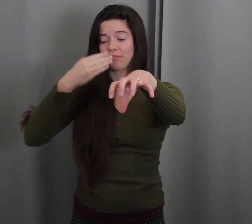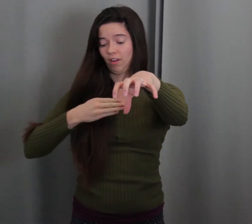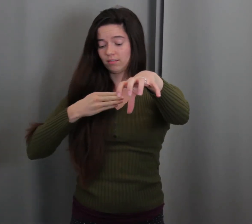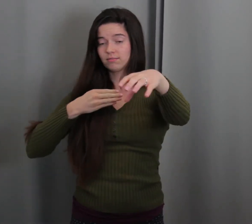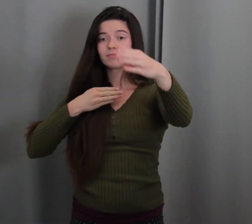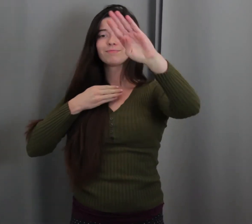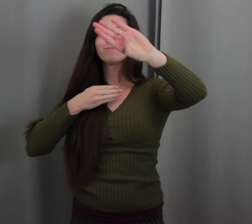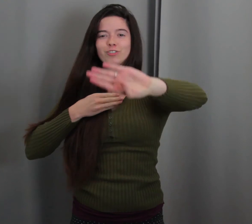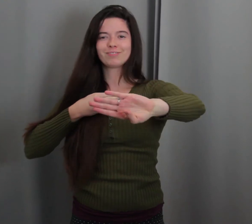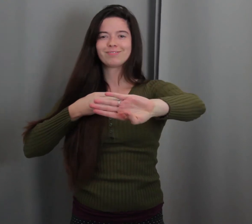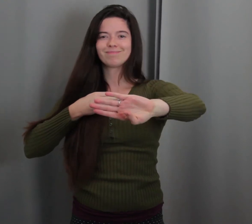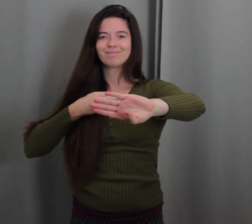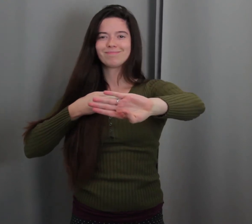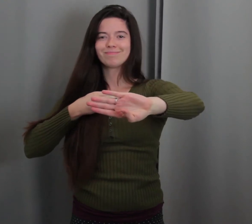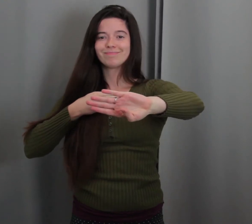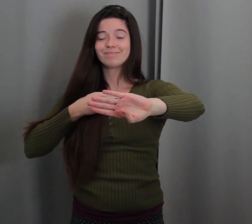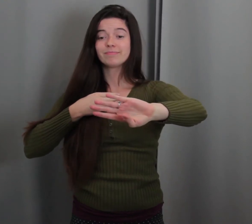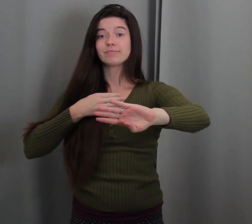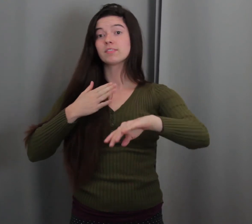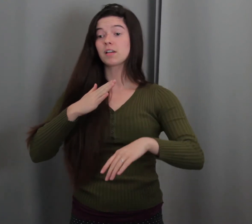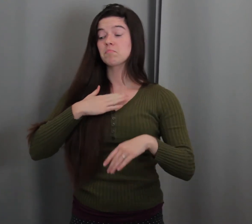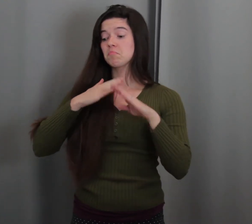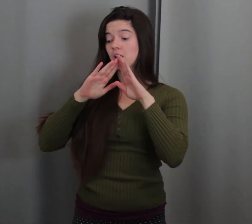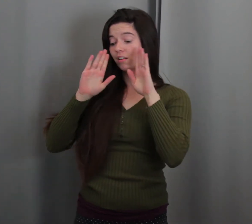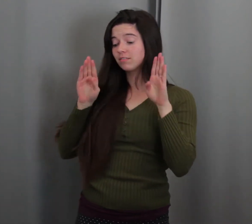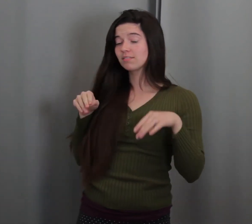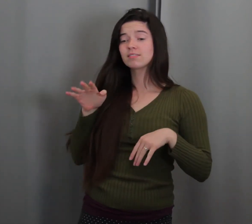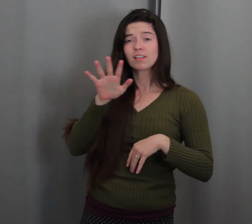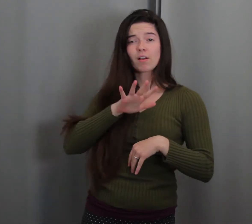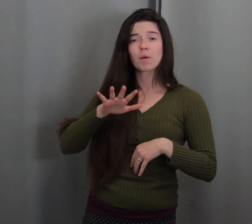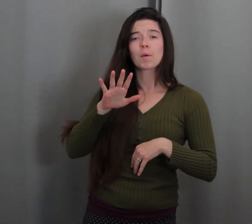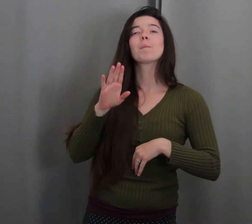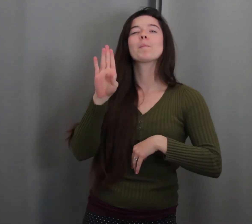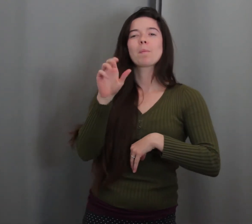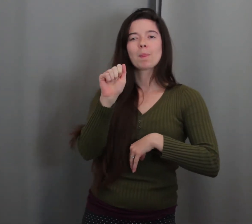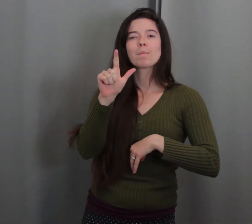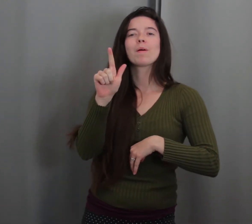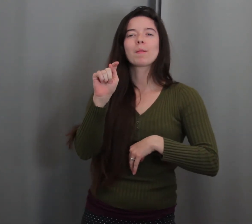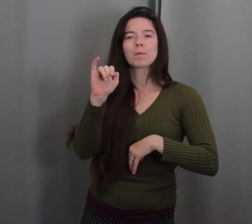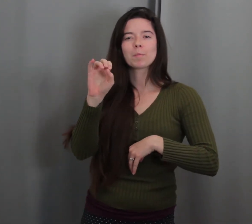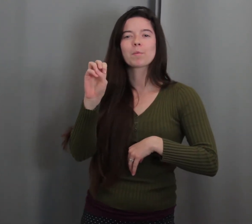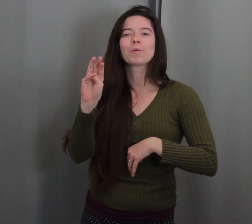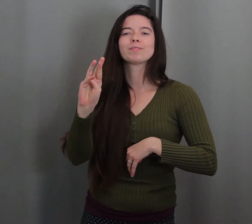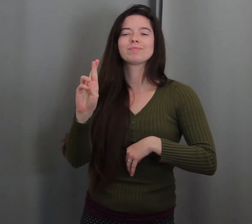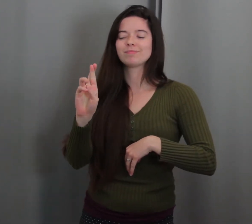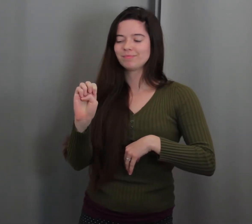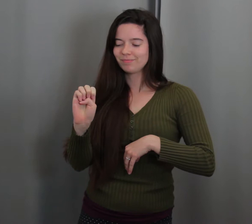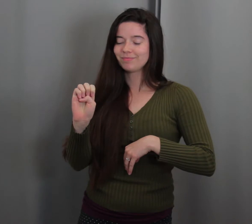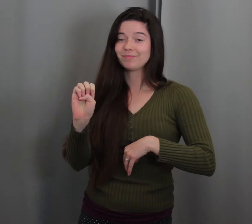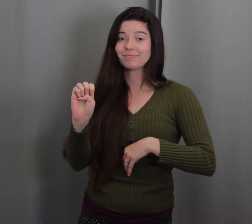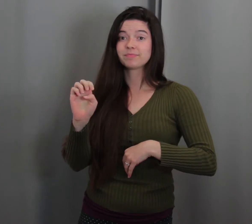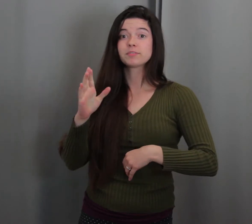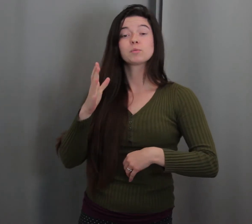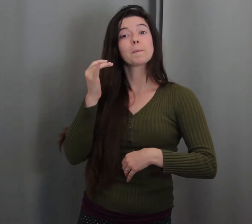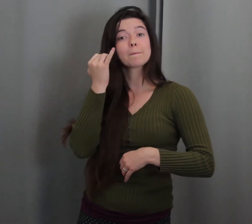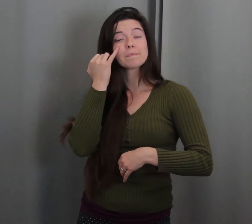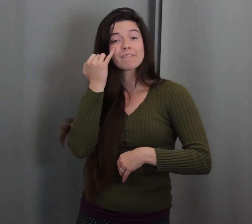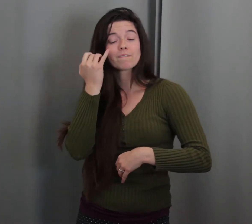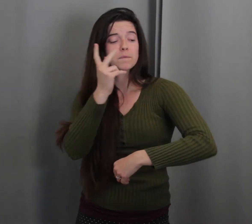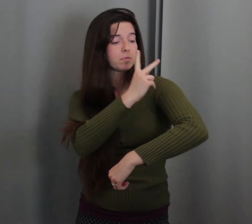We lived downstairs and rented the upstairs rooms out to patients at the